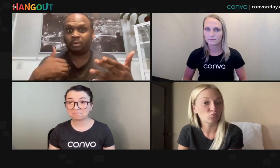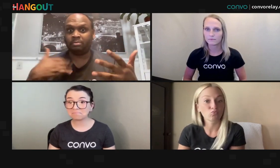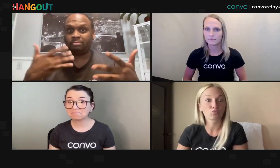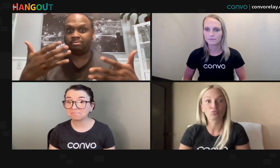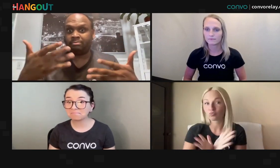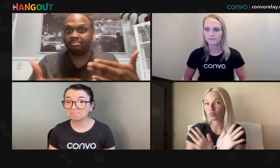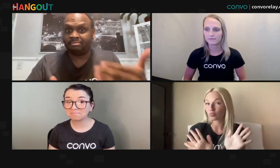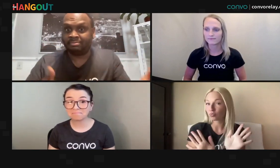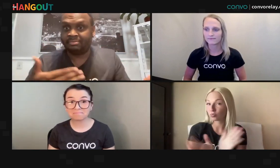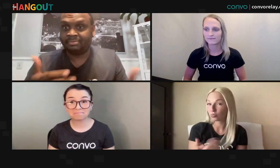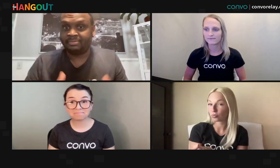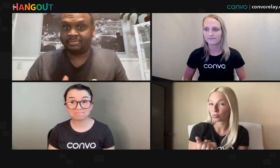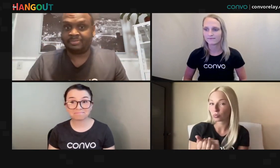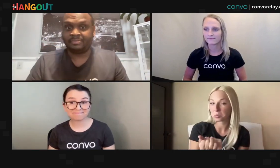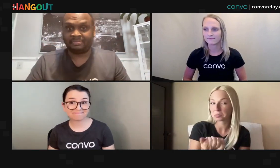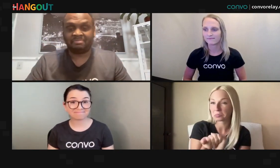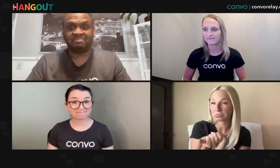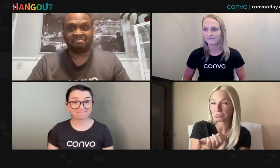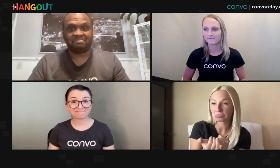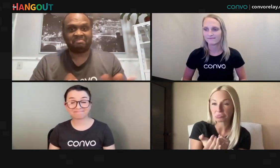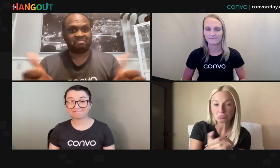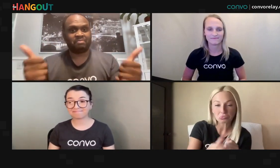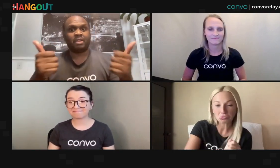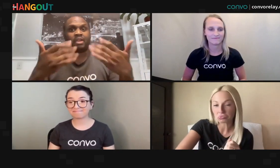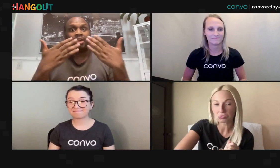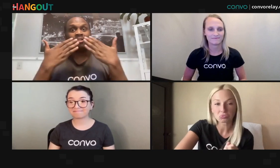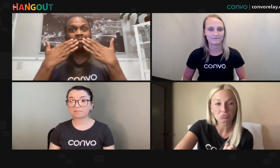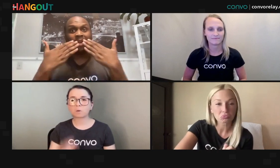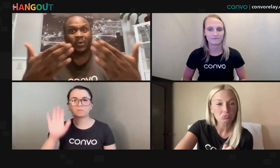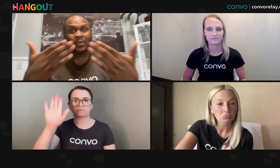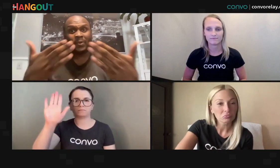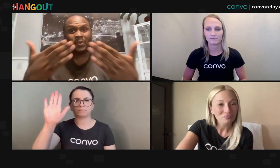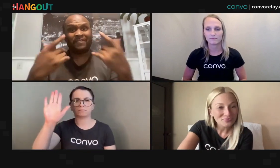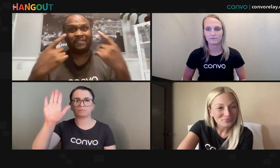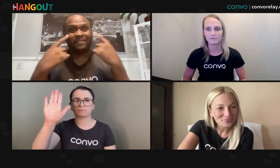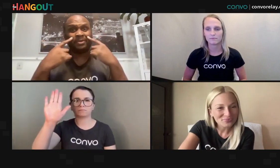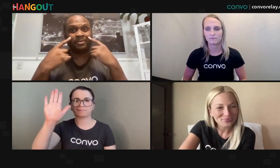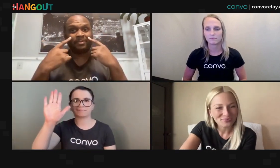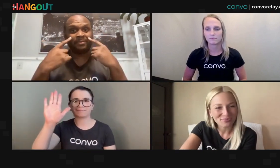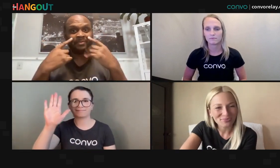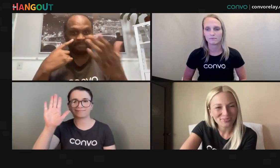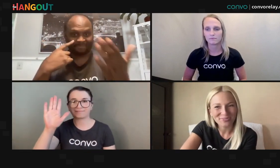This is Zen. Does anyone have any questions before we move on?